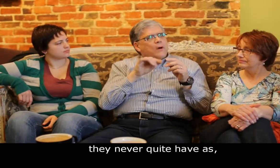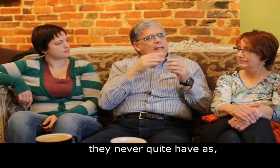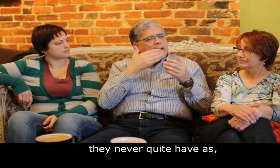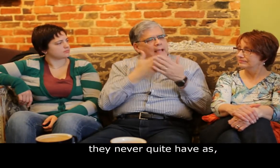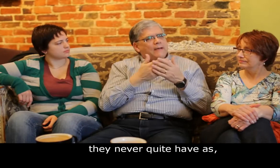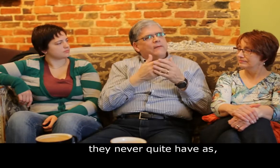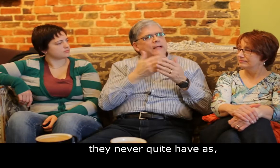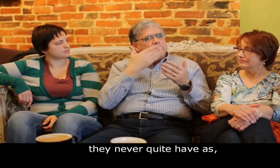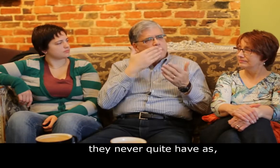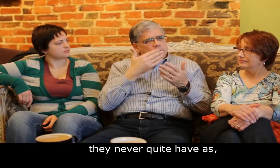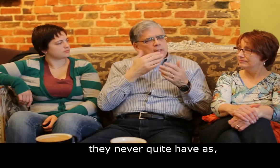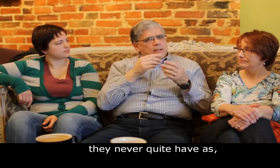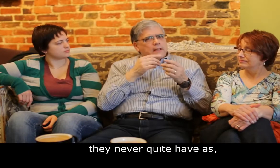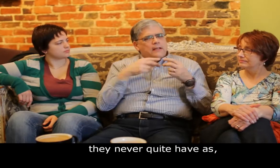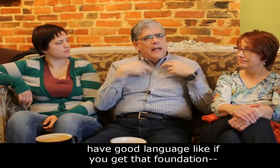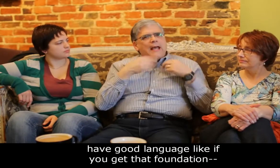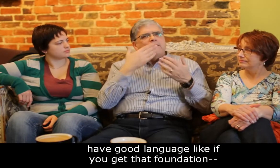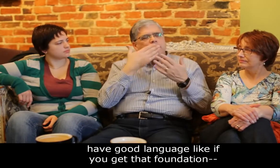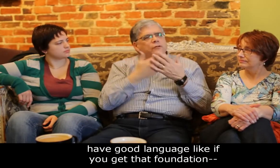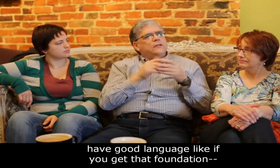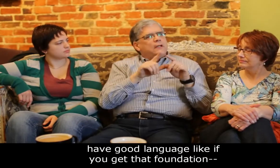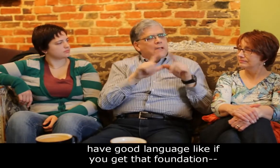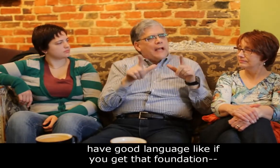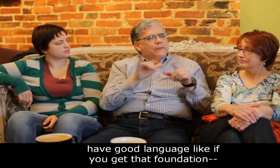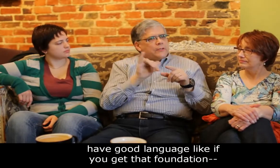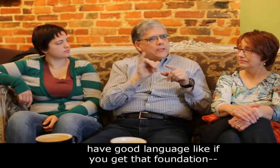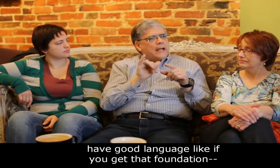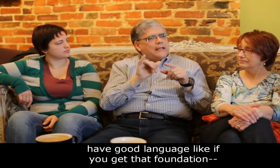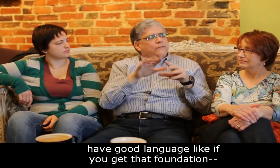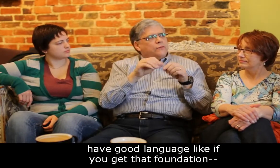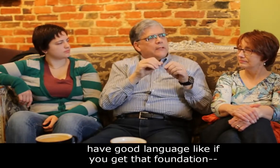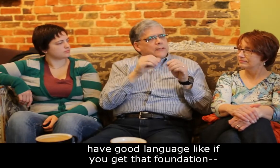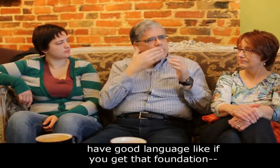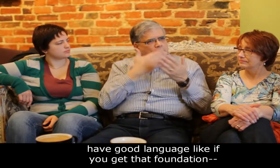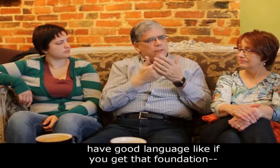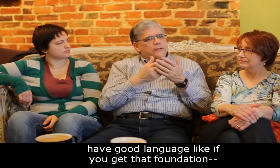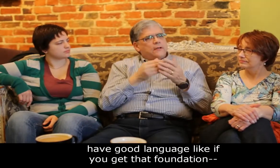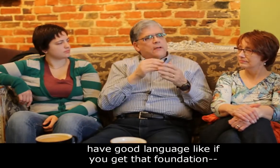quite have good language like if you get that good